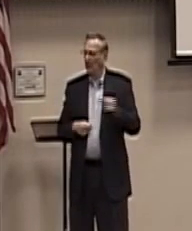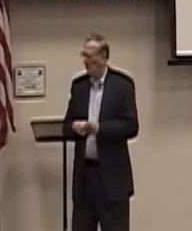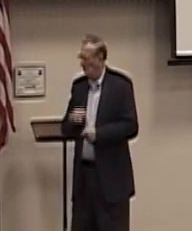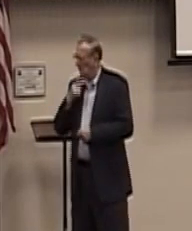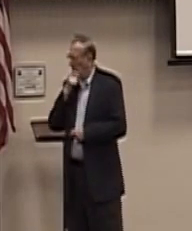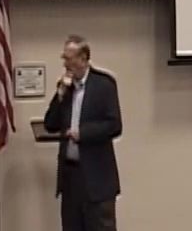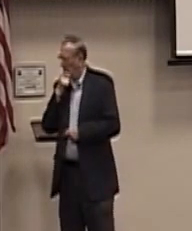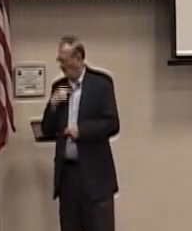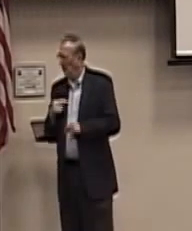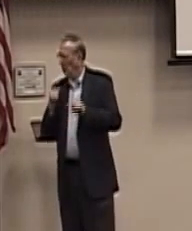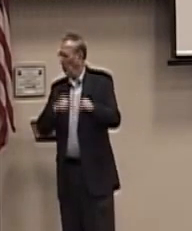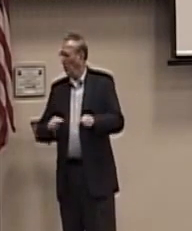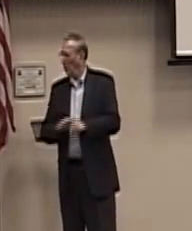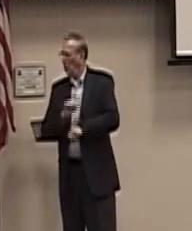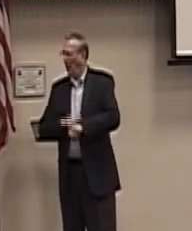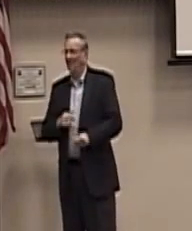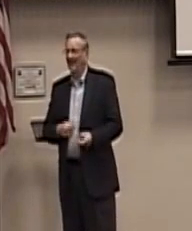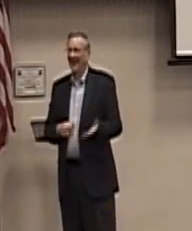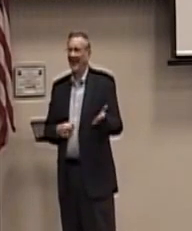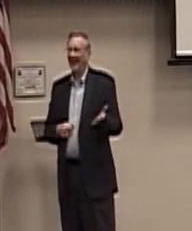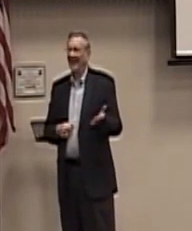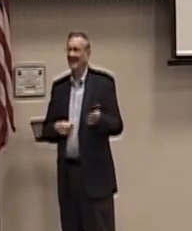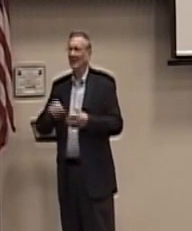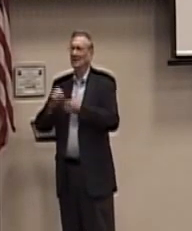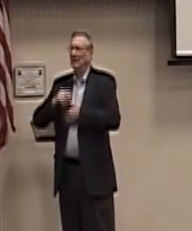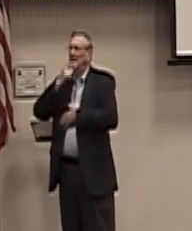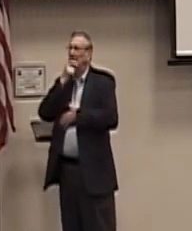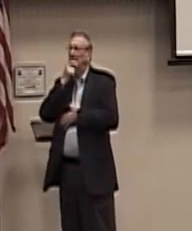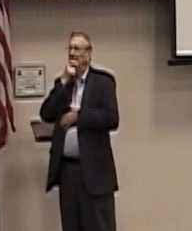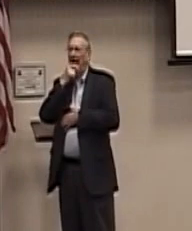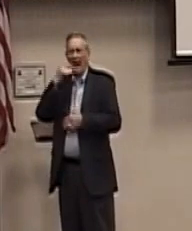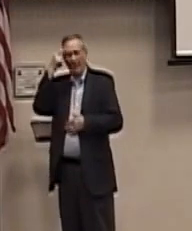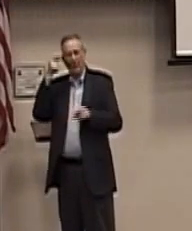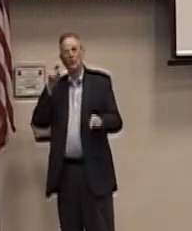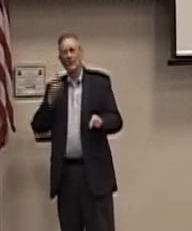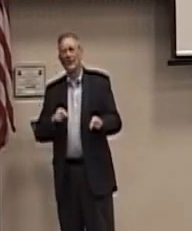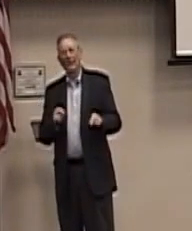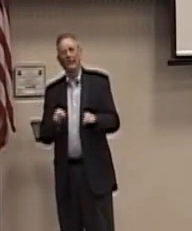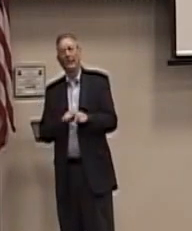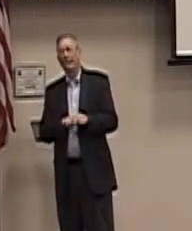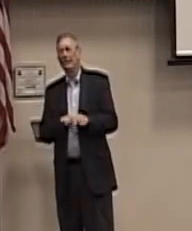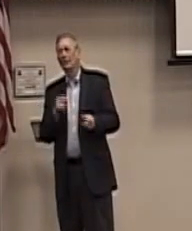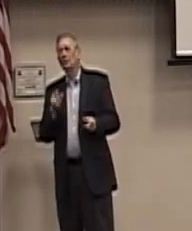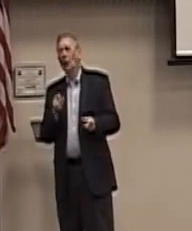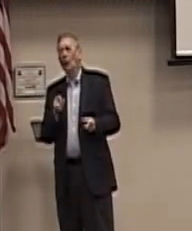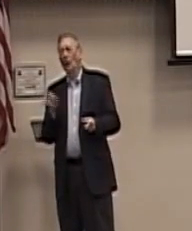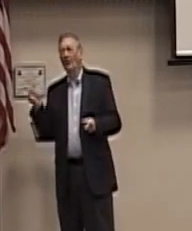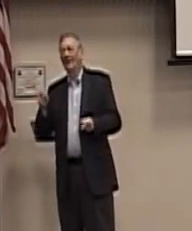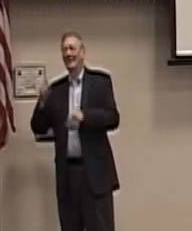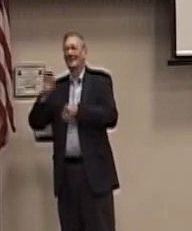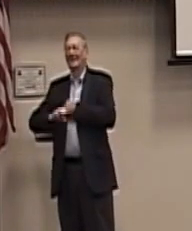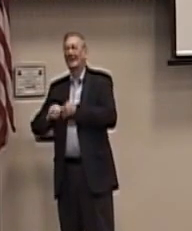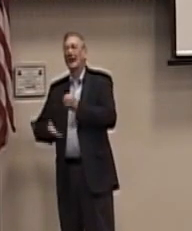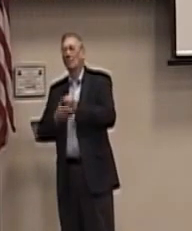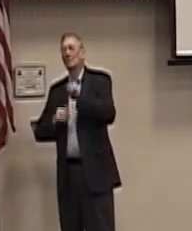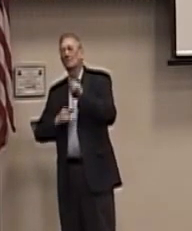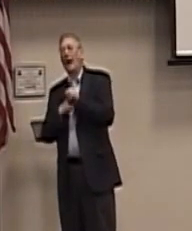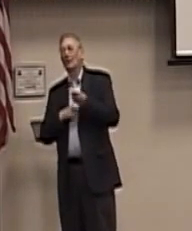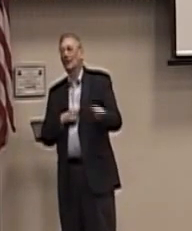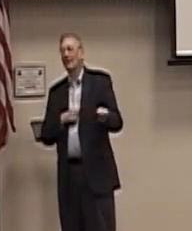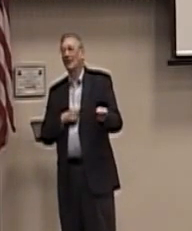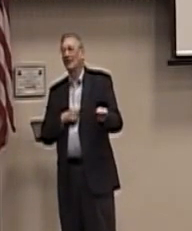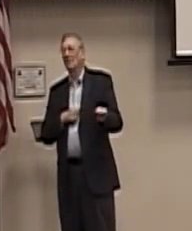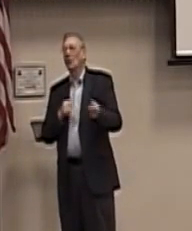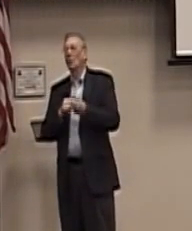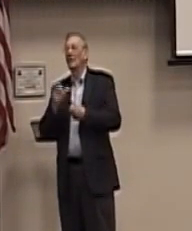think we need to go down there full time. And so Sunset said, I think we do too, along with you. And so we sponsor them, along with the